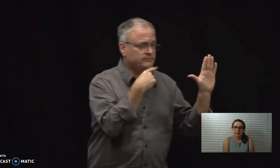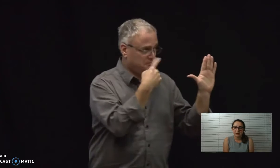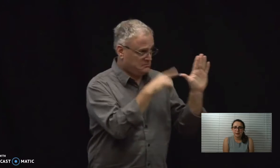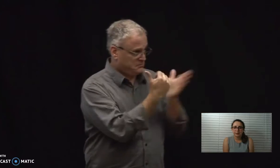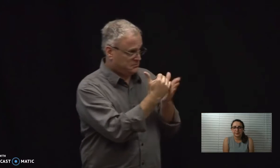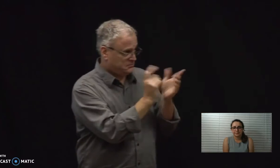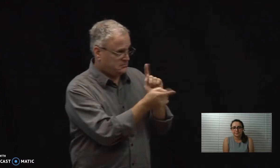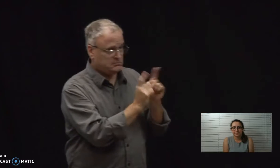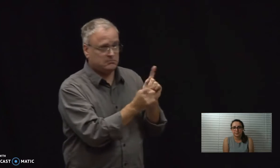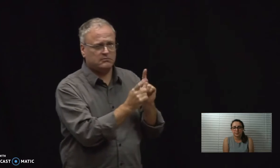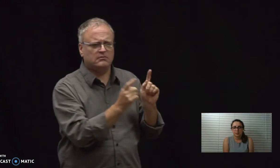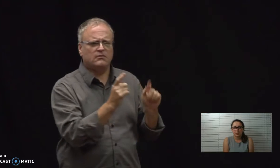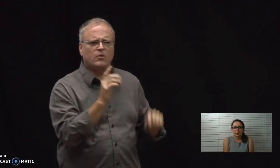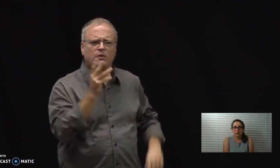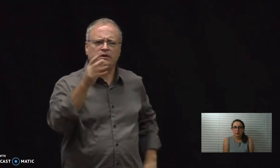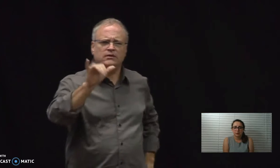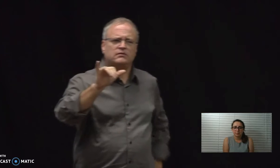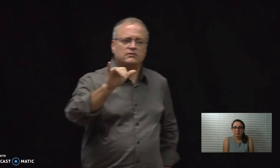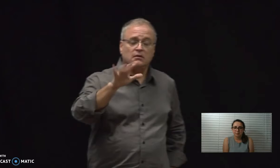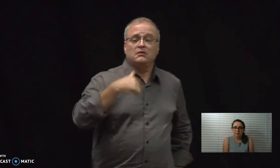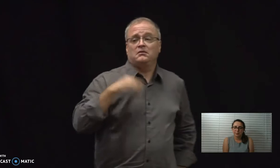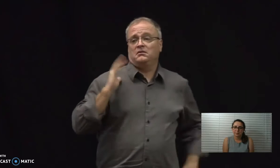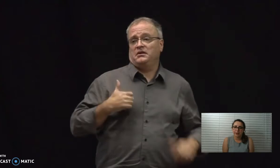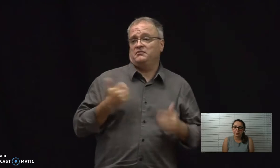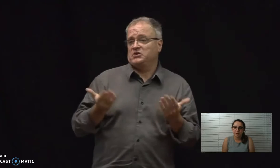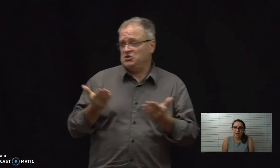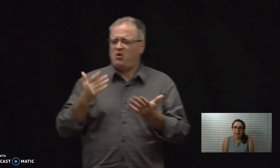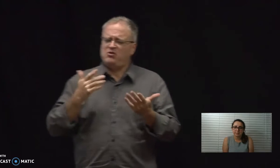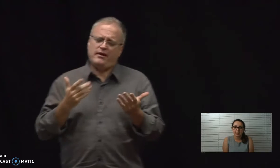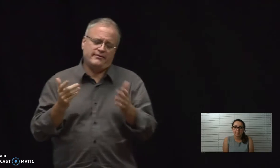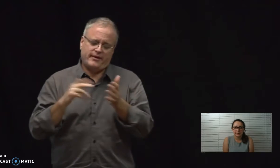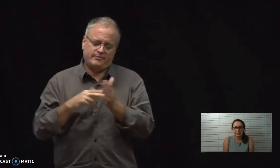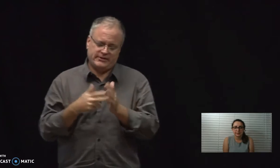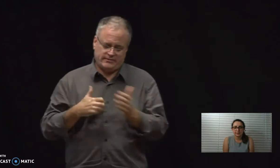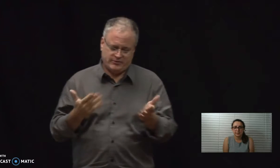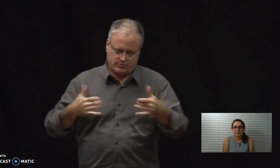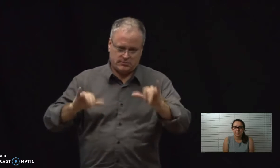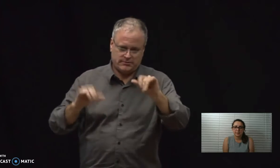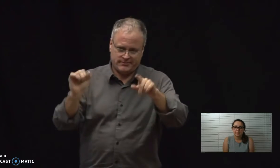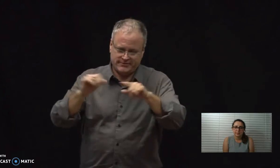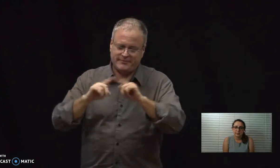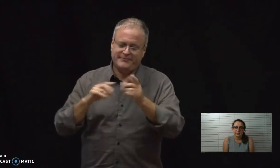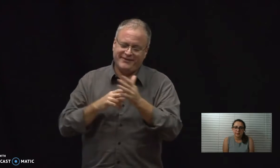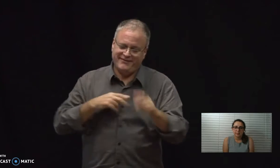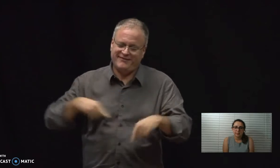I was trying to write, but I want to put something on paper. Why? I want ASL on paper.